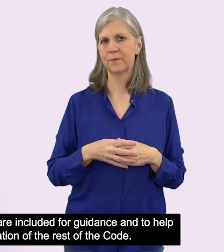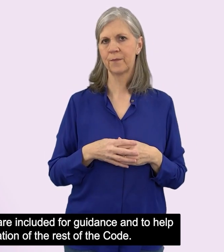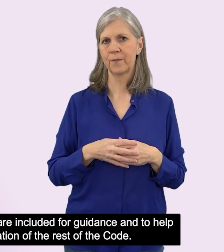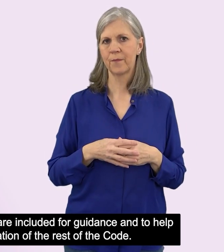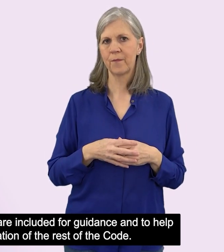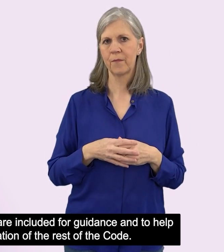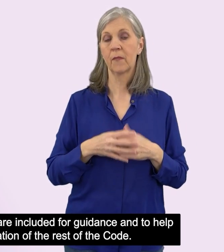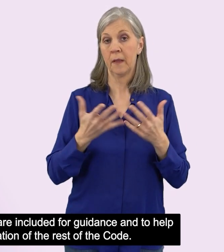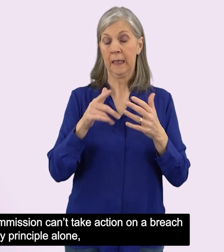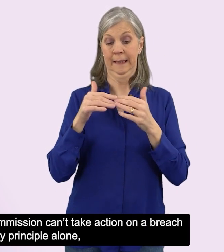of the code.